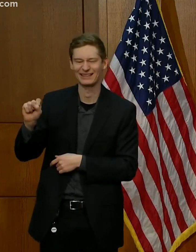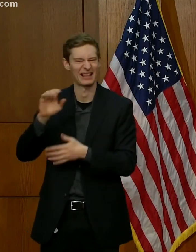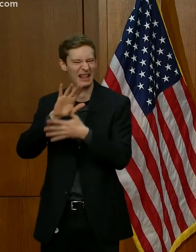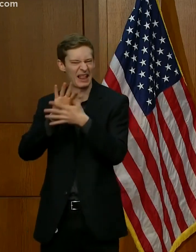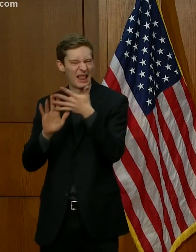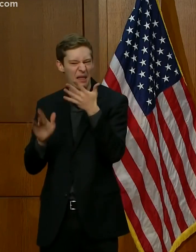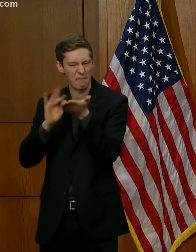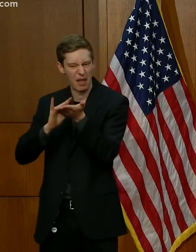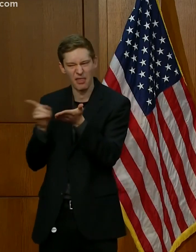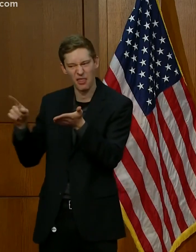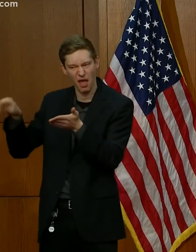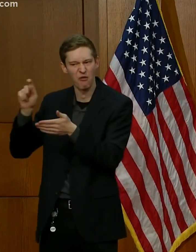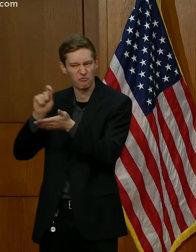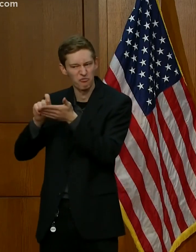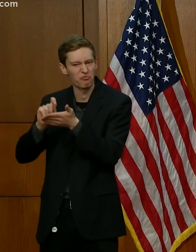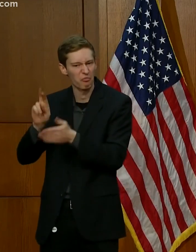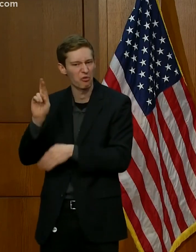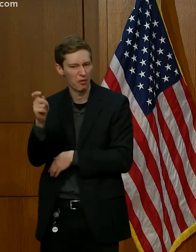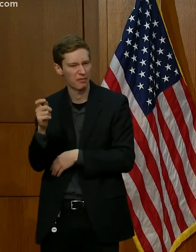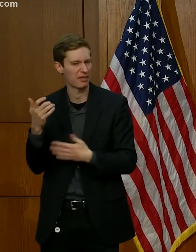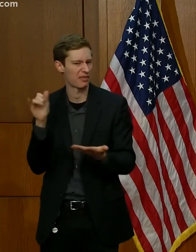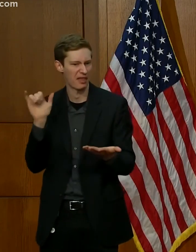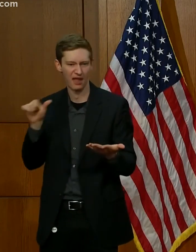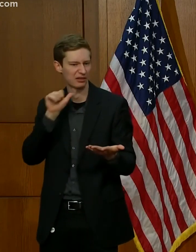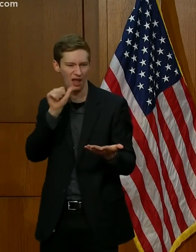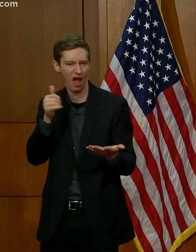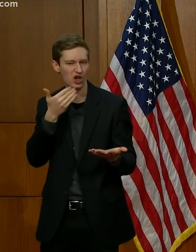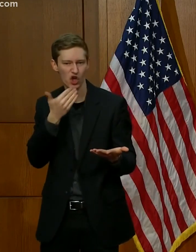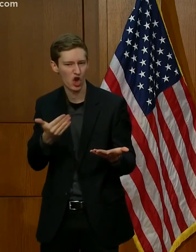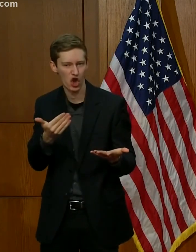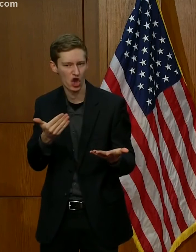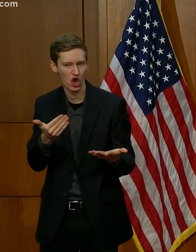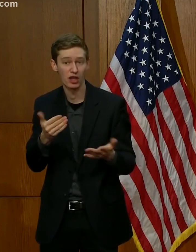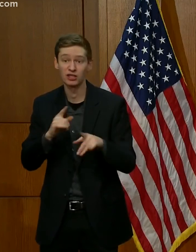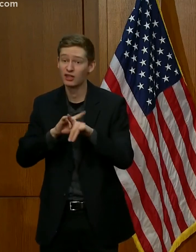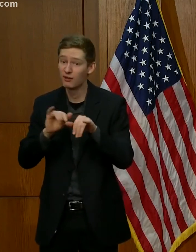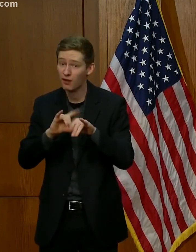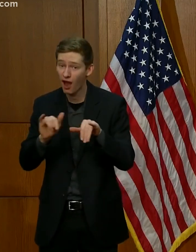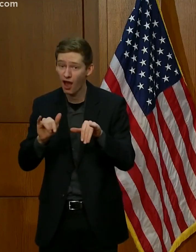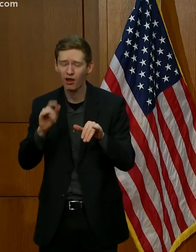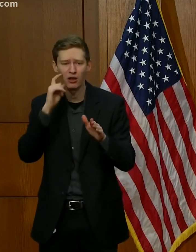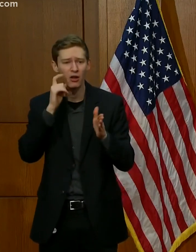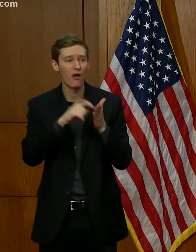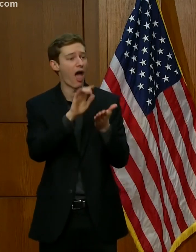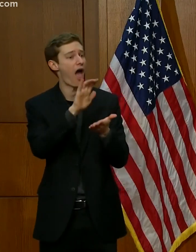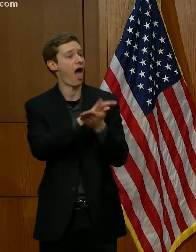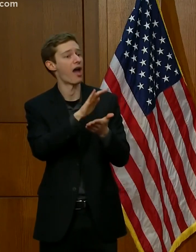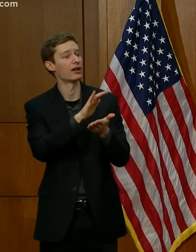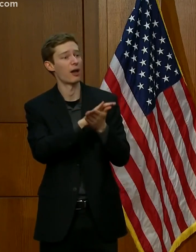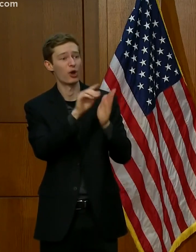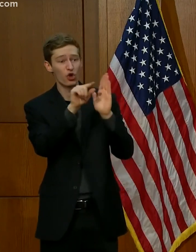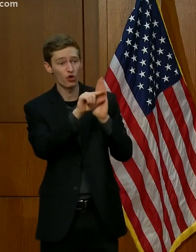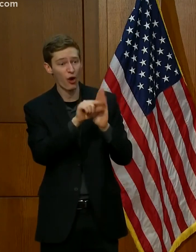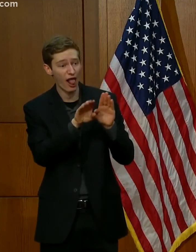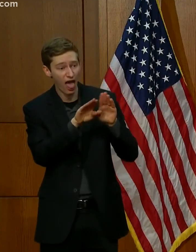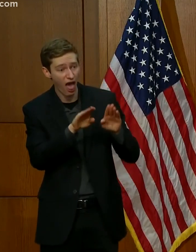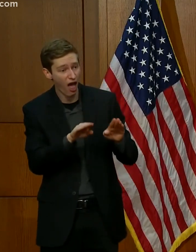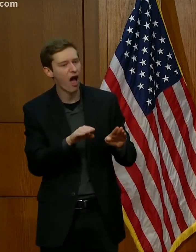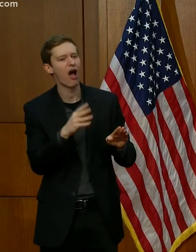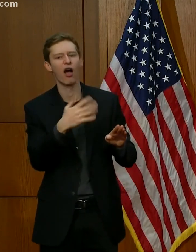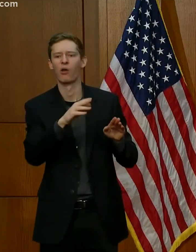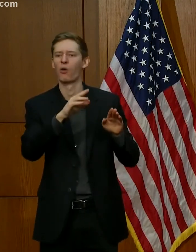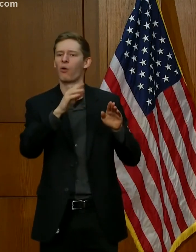going. And we're also seeing a decline in academic performance. I know